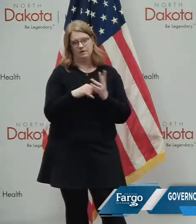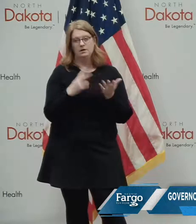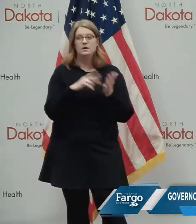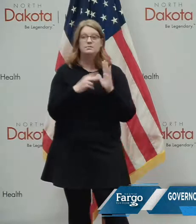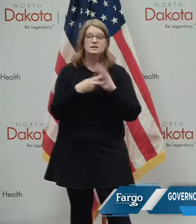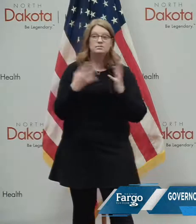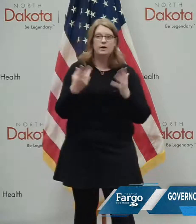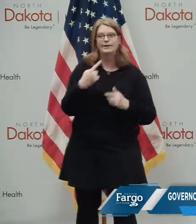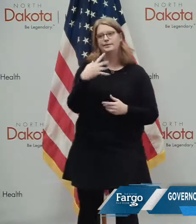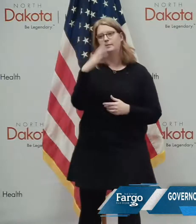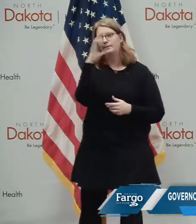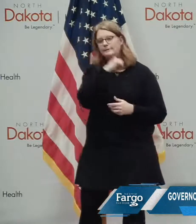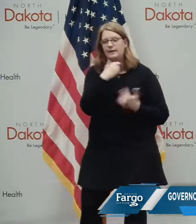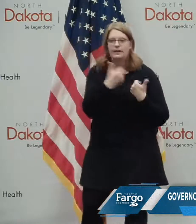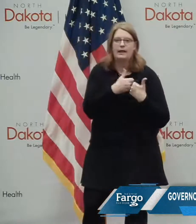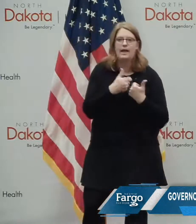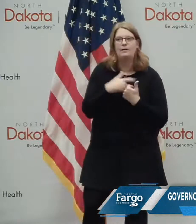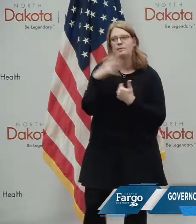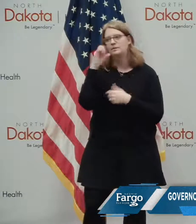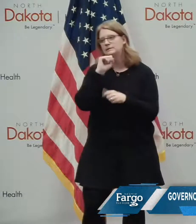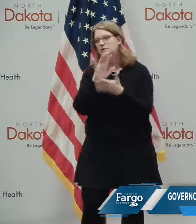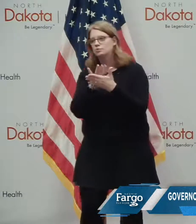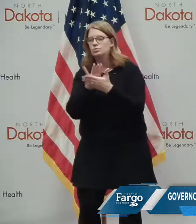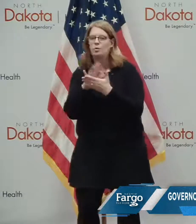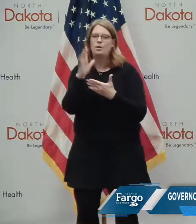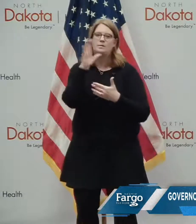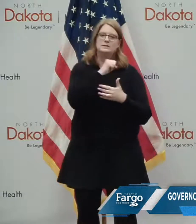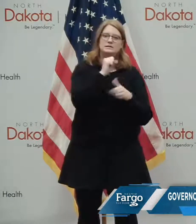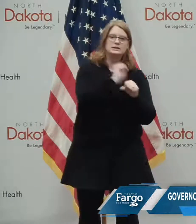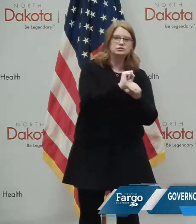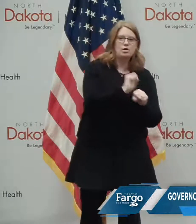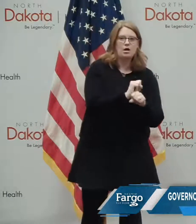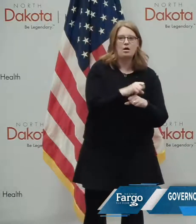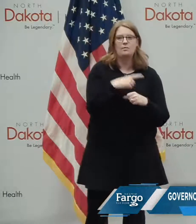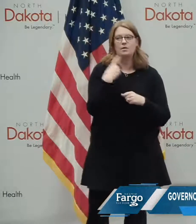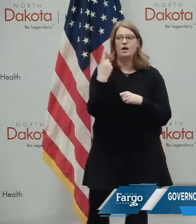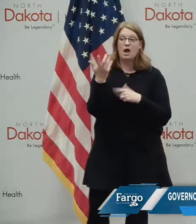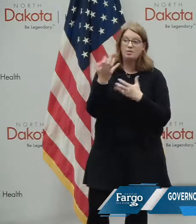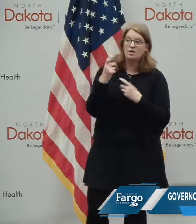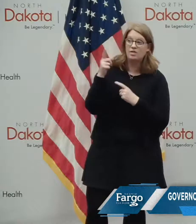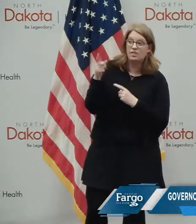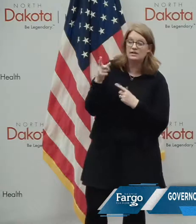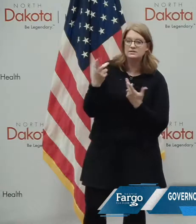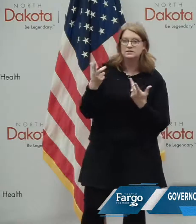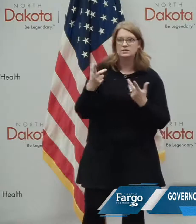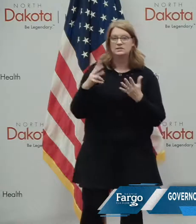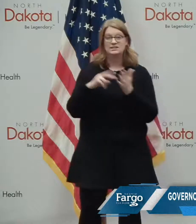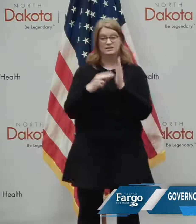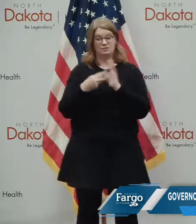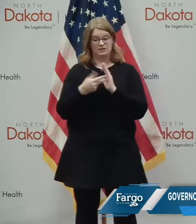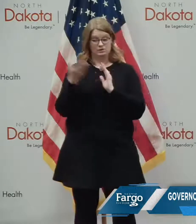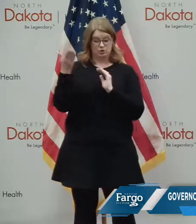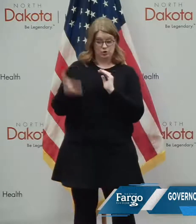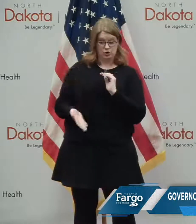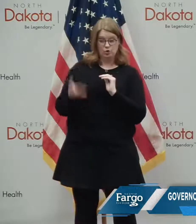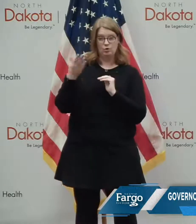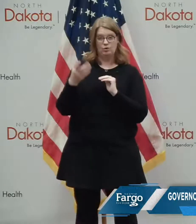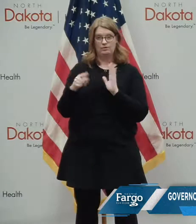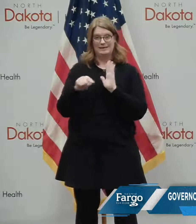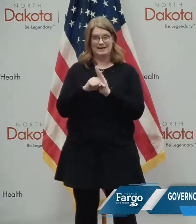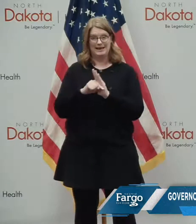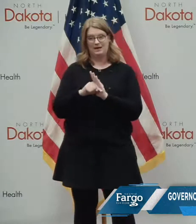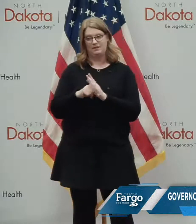game or missing school or missing your job or missing something that you wanted to do. So there was a cost to you personally, and